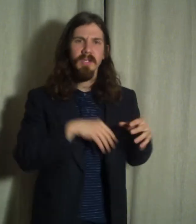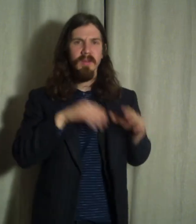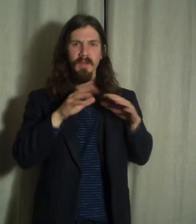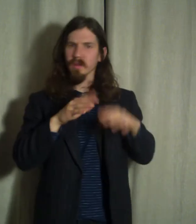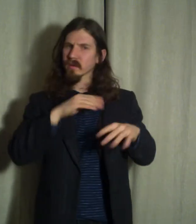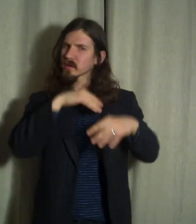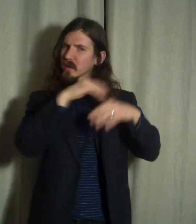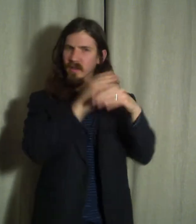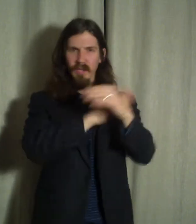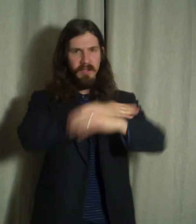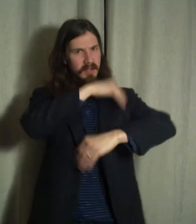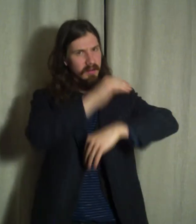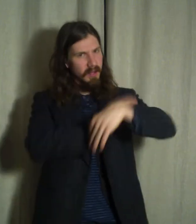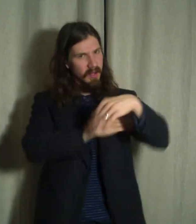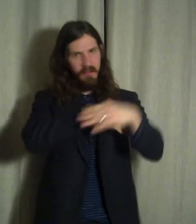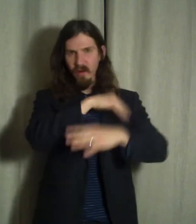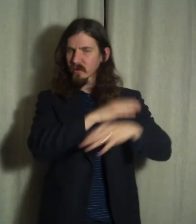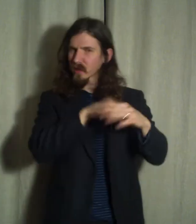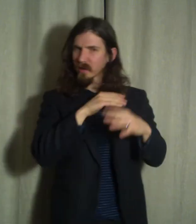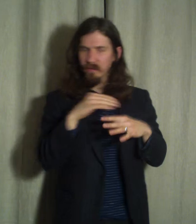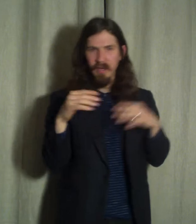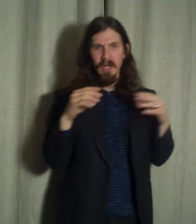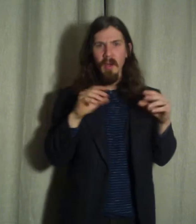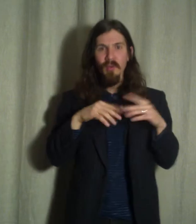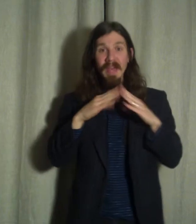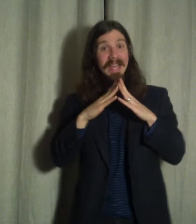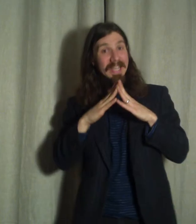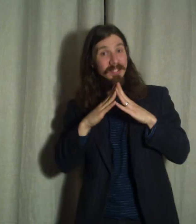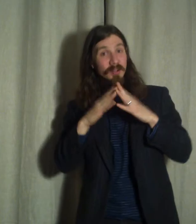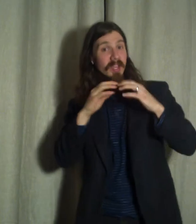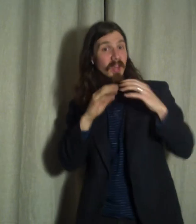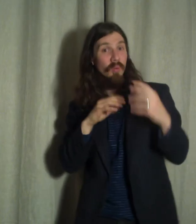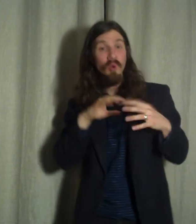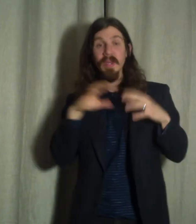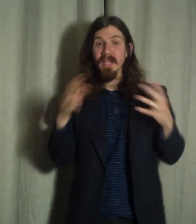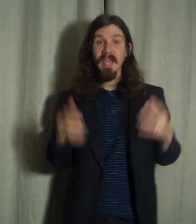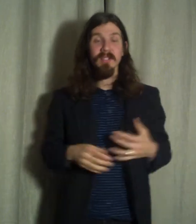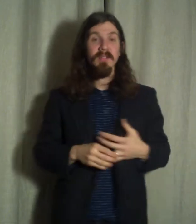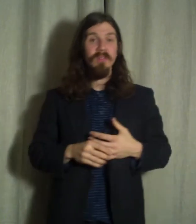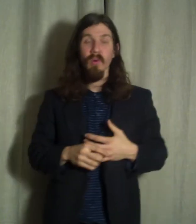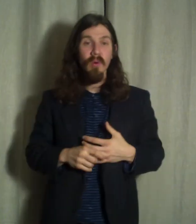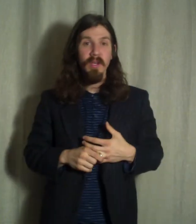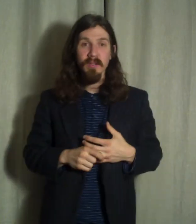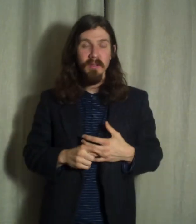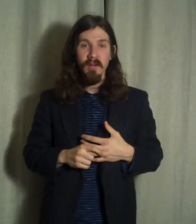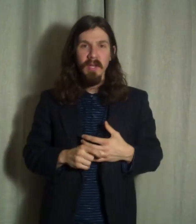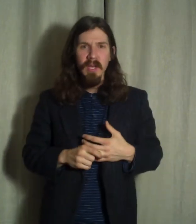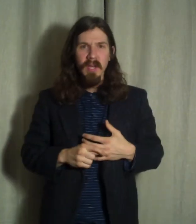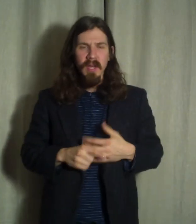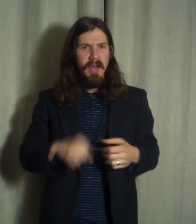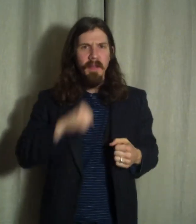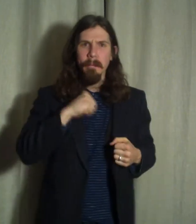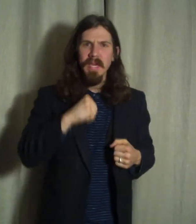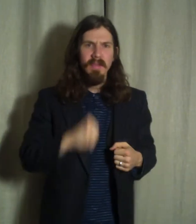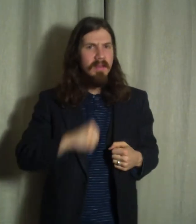with synthesizers and LFOs kind of creating zerty and wooey textures or organs, or and the beat, the kick